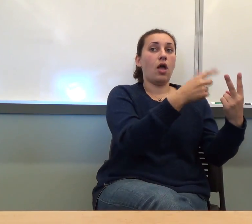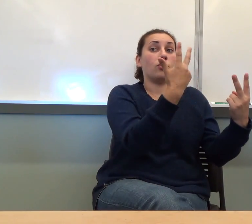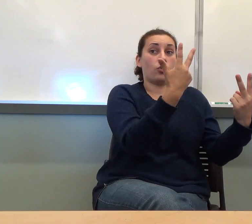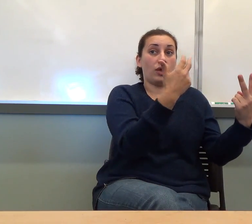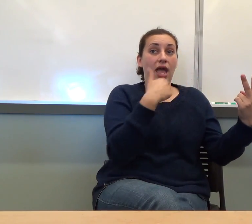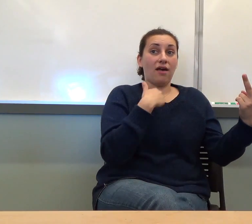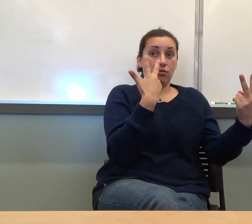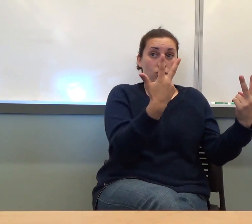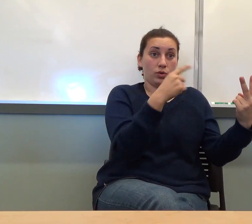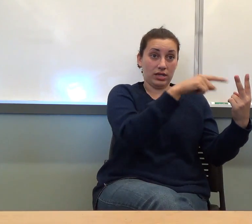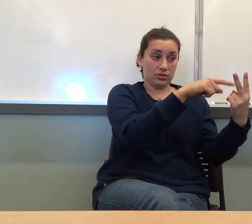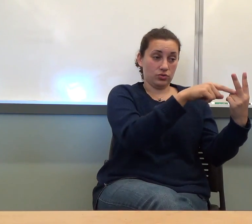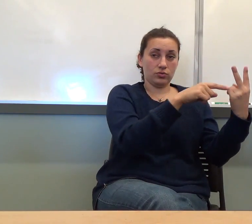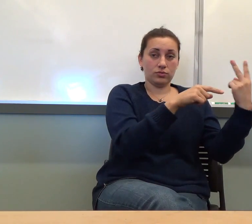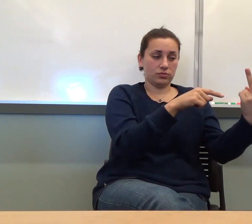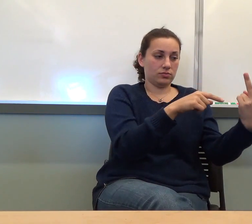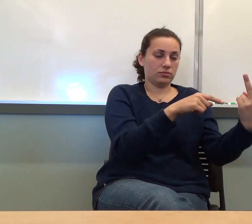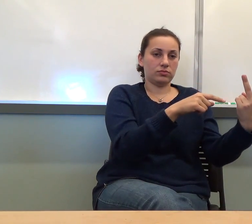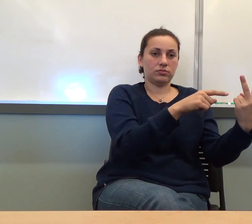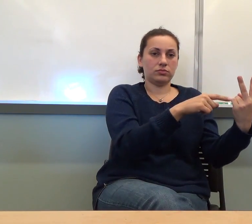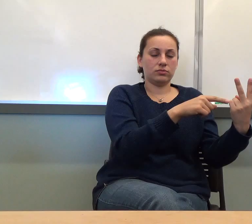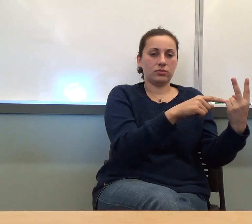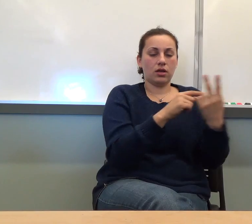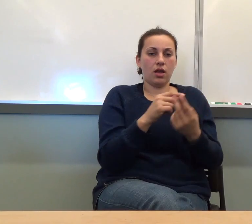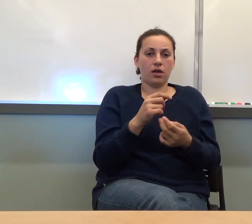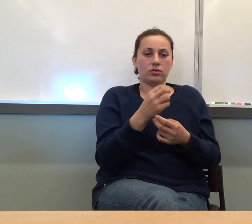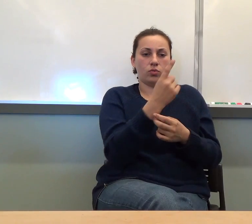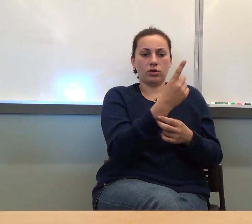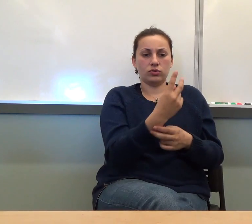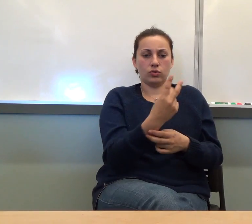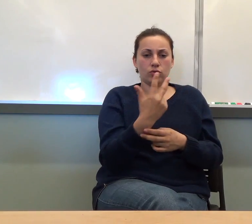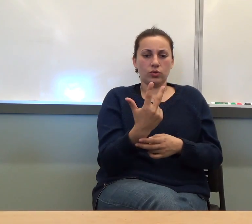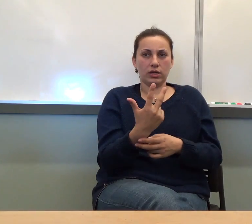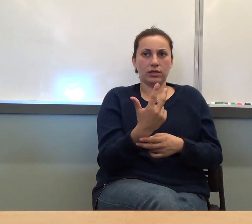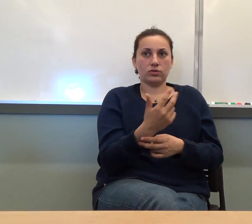3 2's. 1, 2, 3 3's.